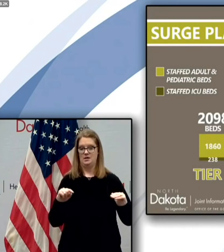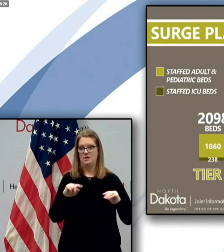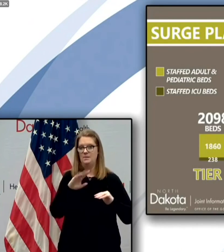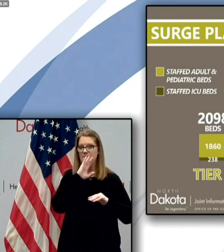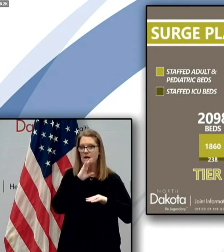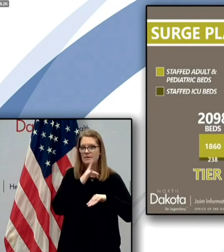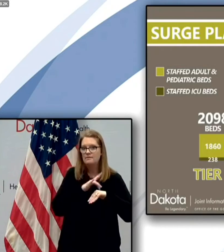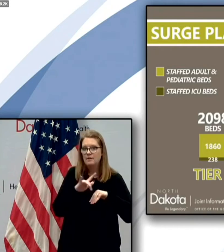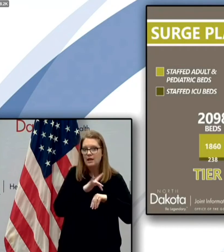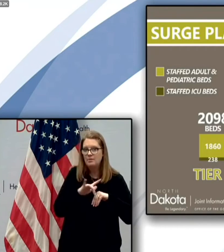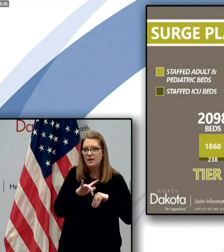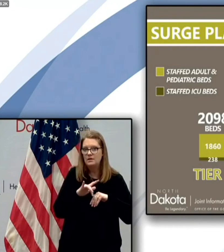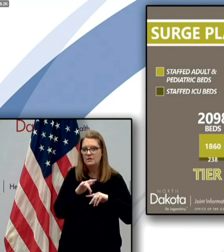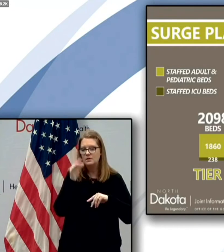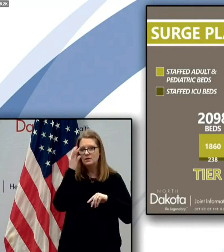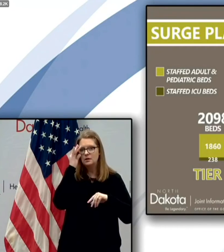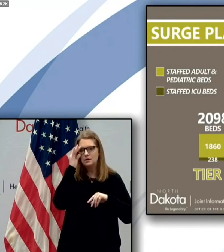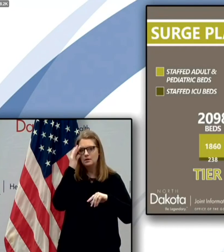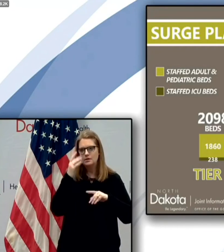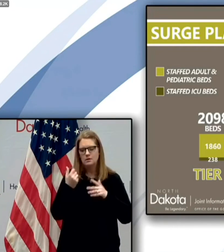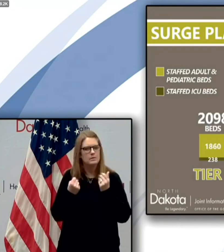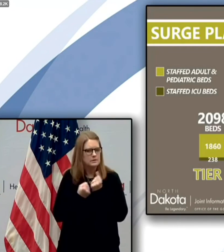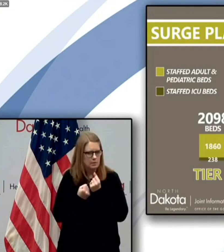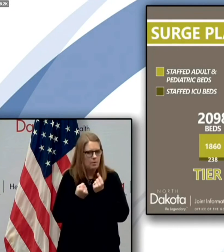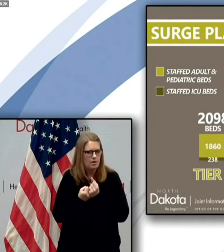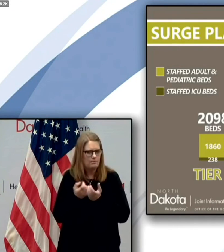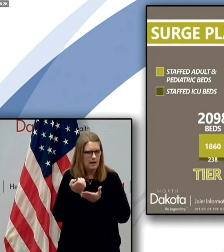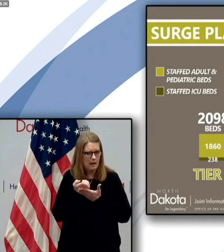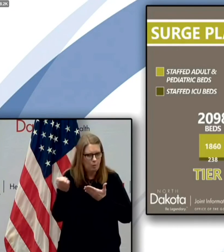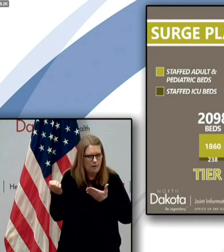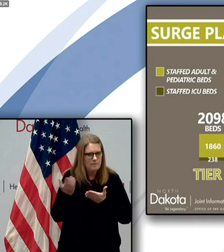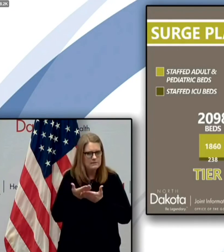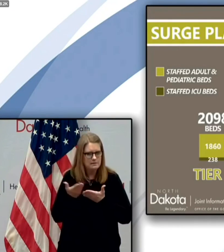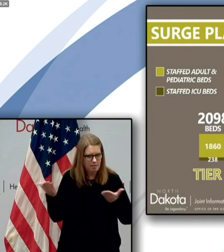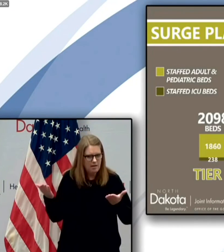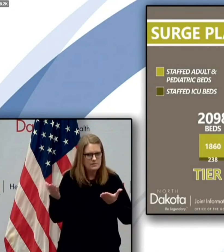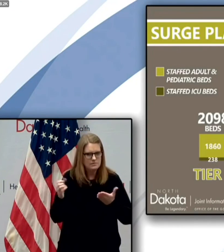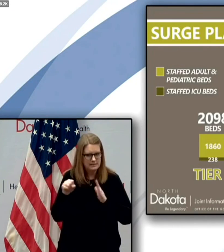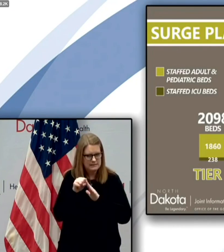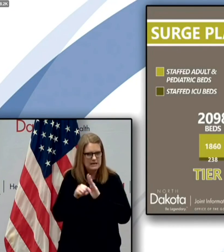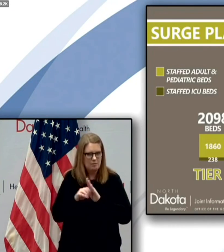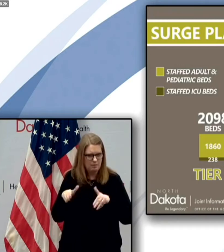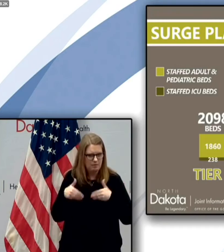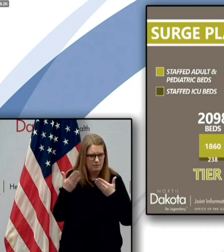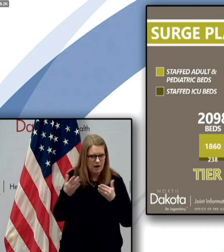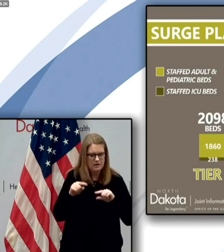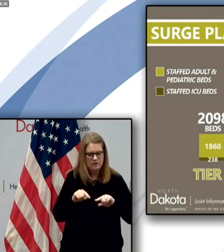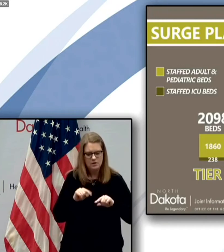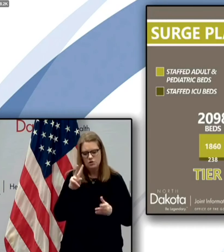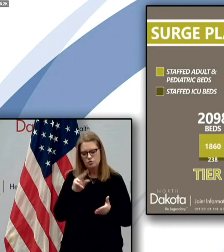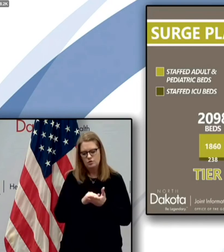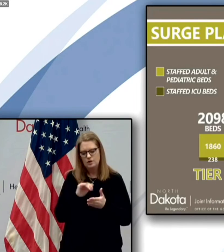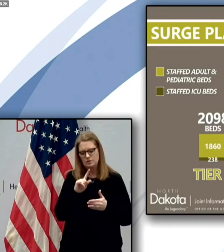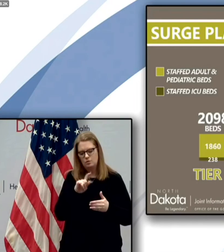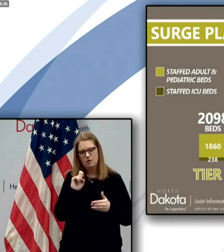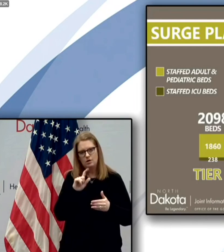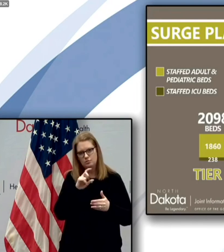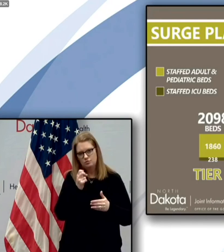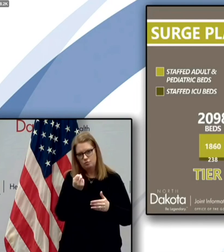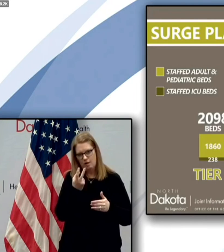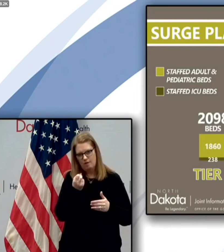capacity, which would be supported by some equipment and supplies from the state, we have